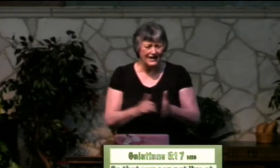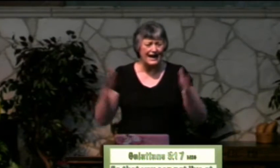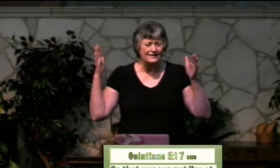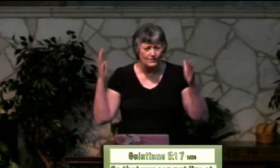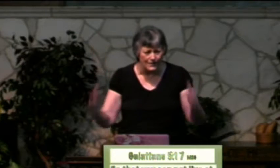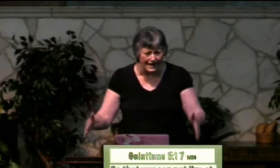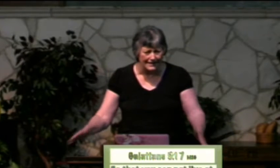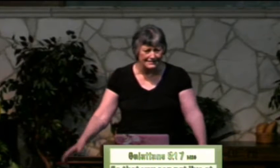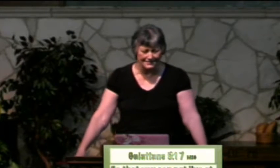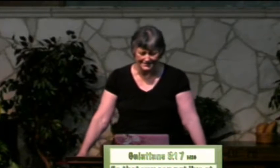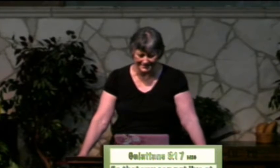that way.